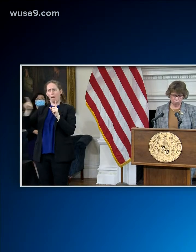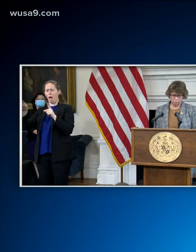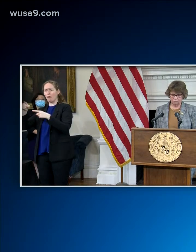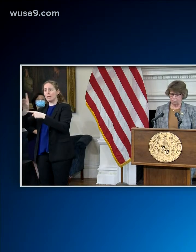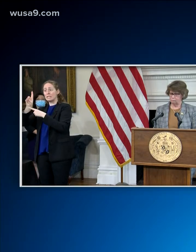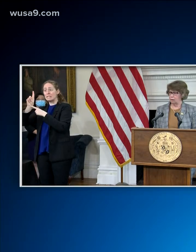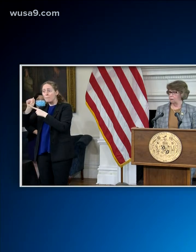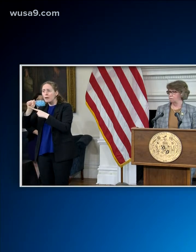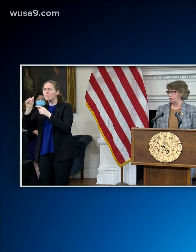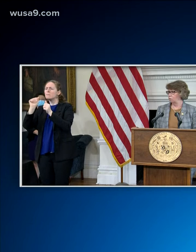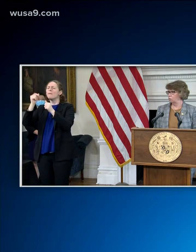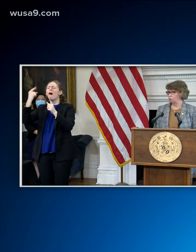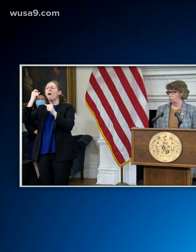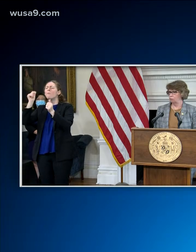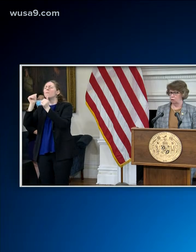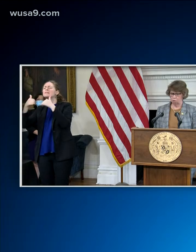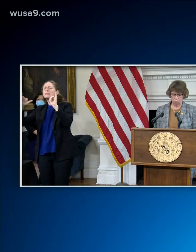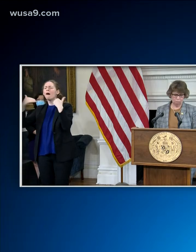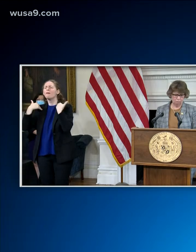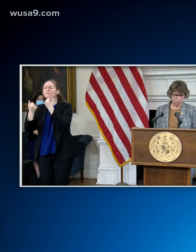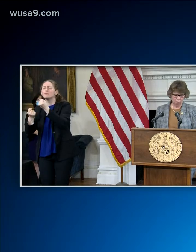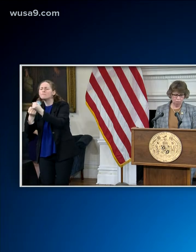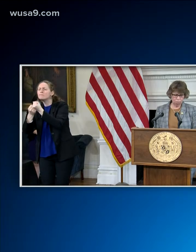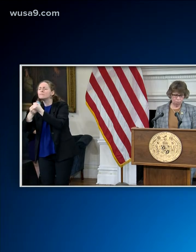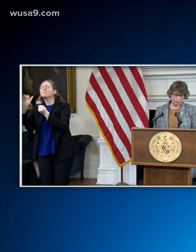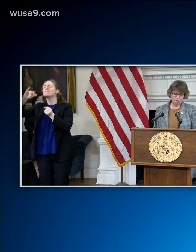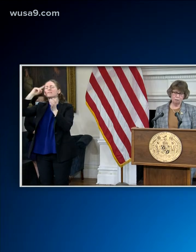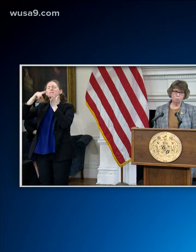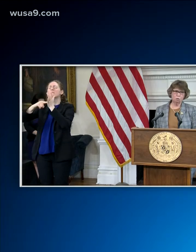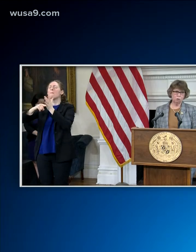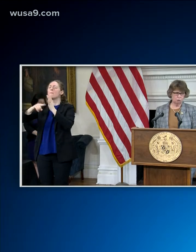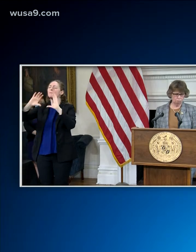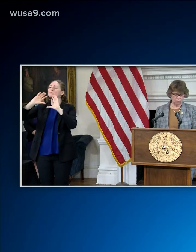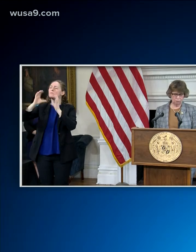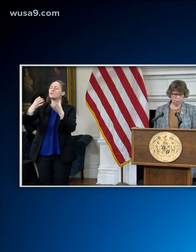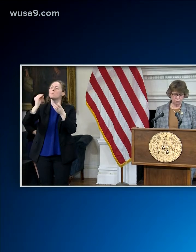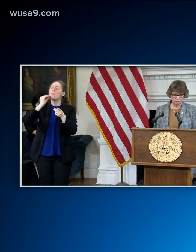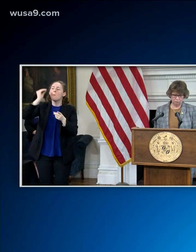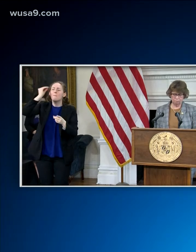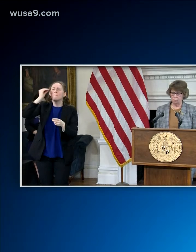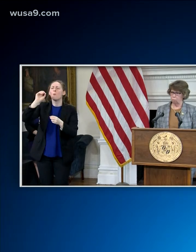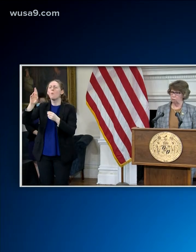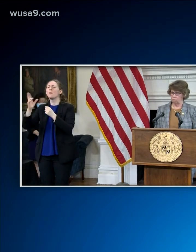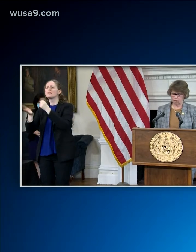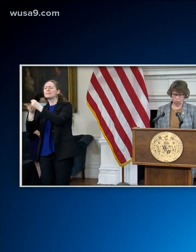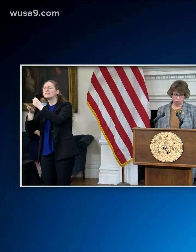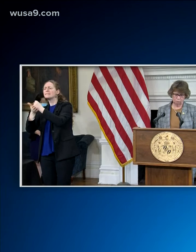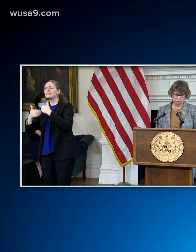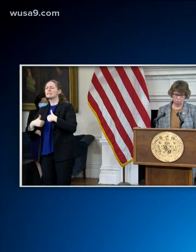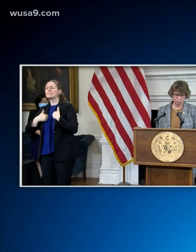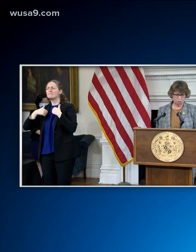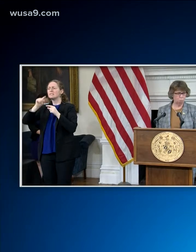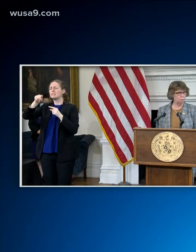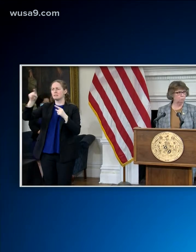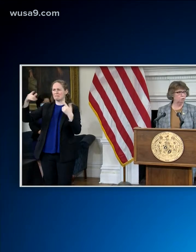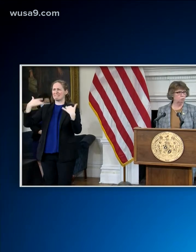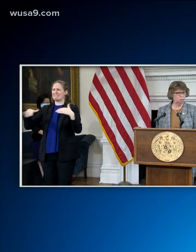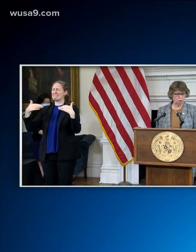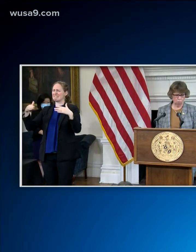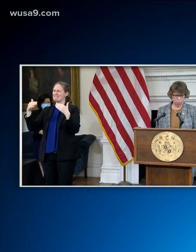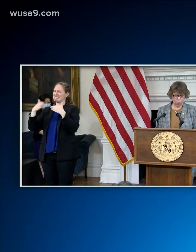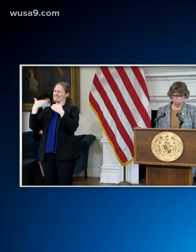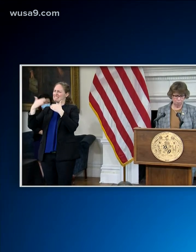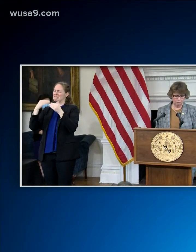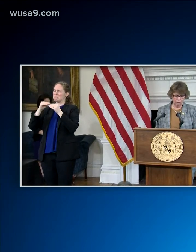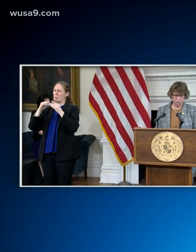and services in settings other than nursing homes face similar COVID-19 risk factors compared to people in